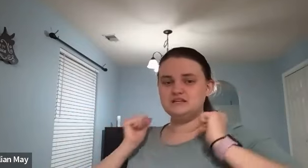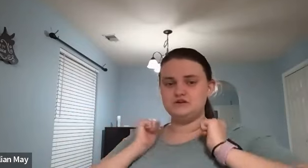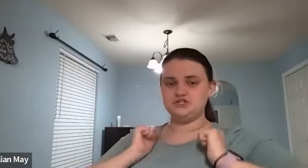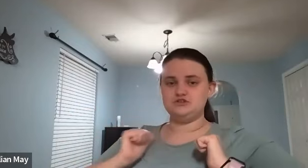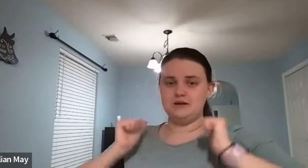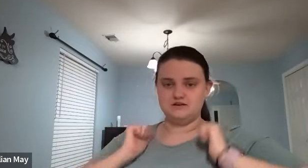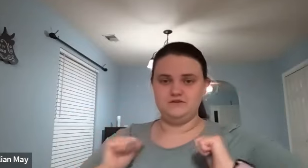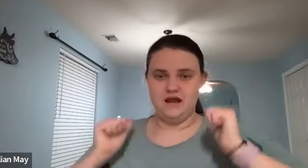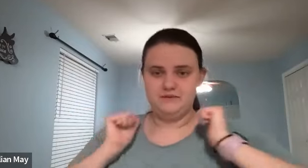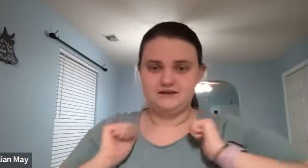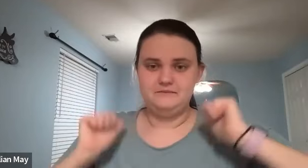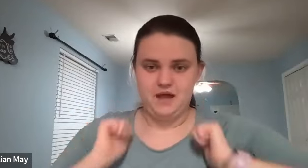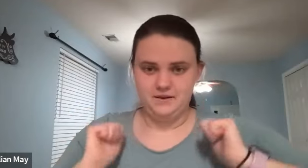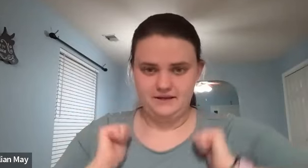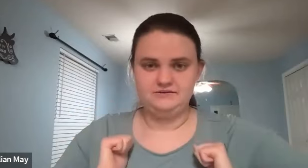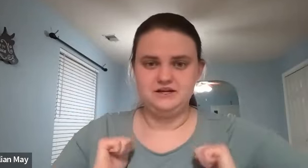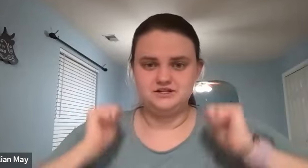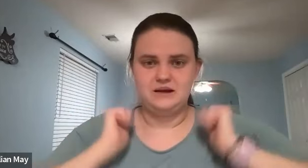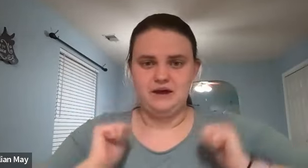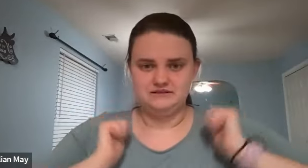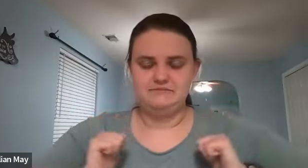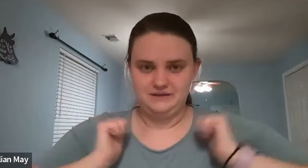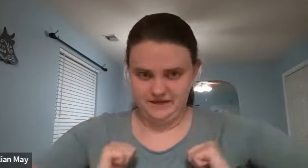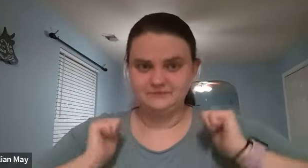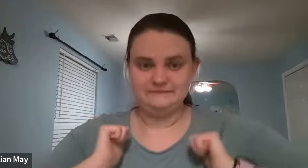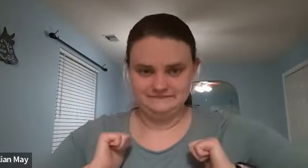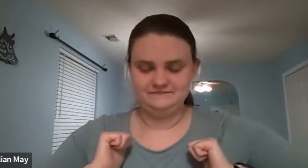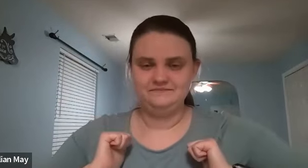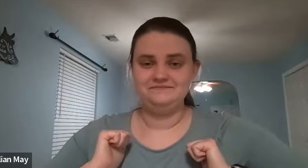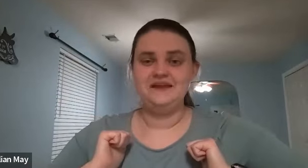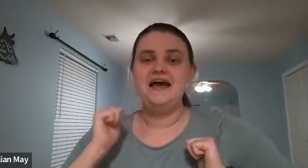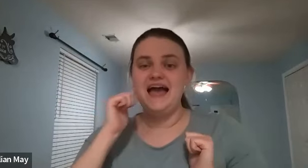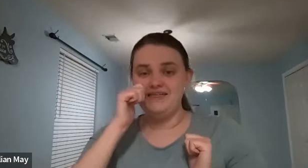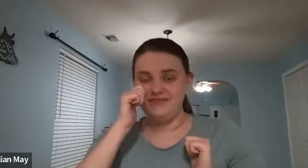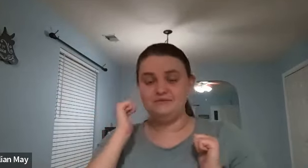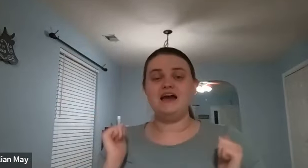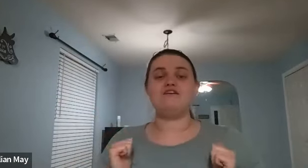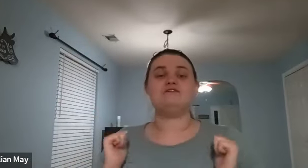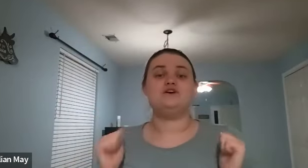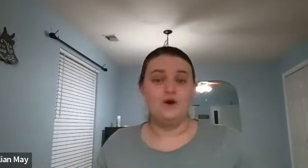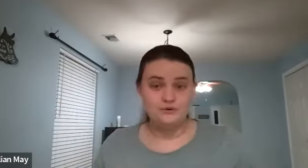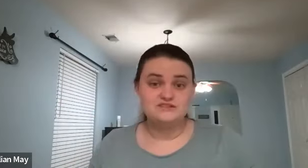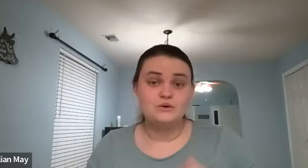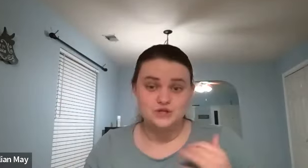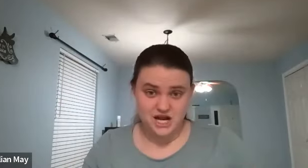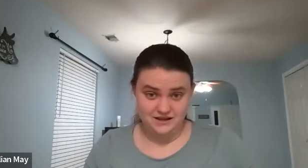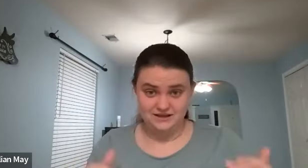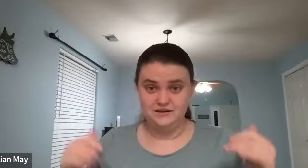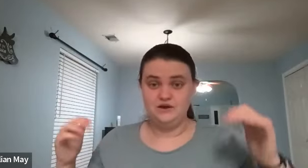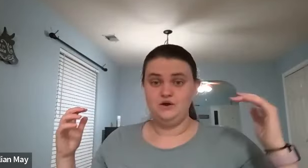where your straps are of your backpack, and you just kind of bounce it, backpack. And then we have coat or jacket,